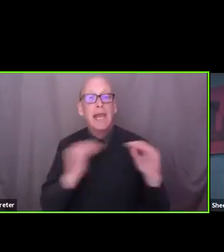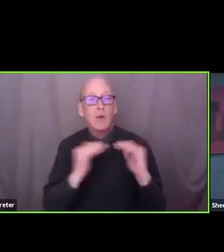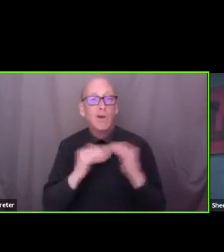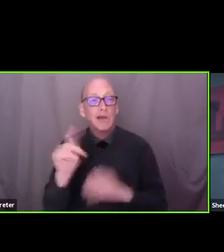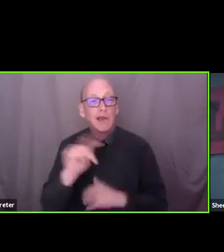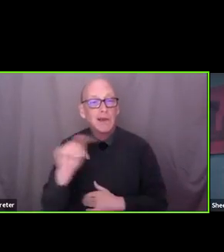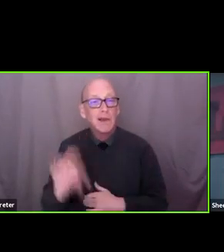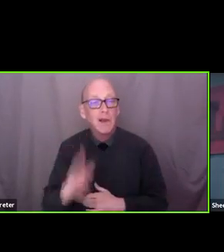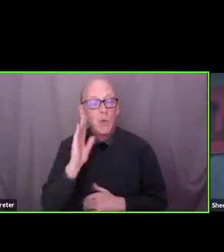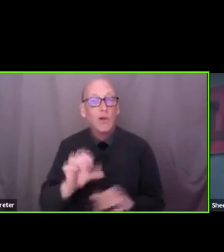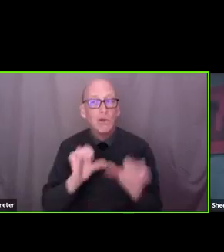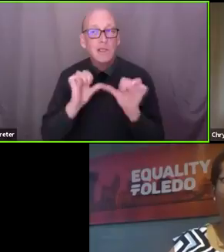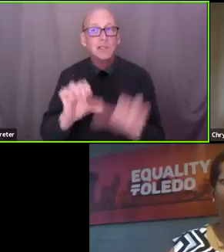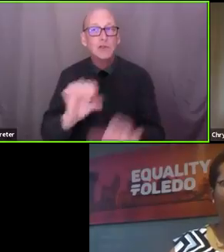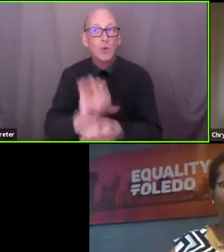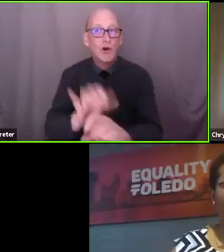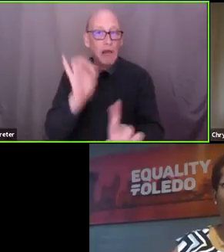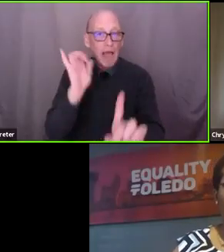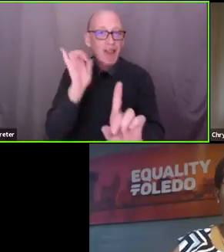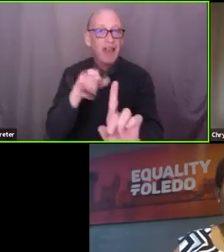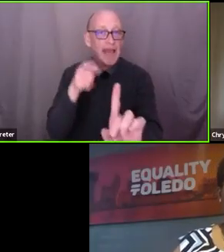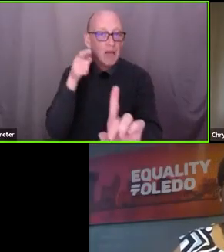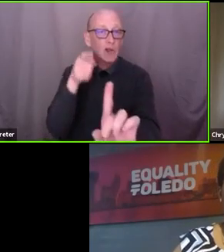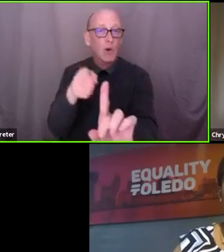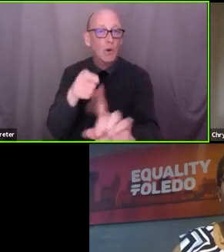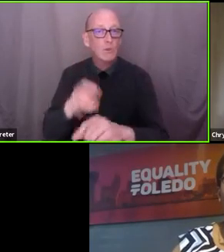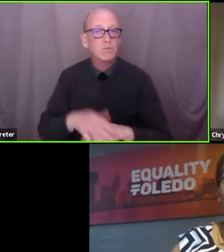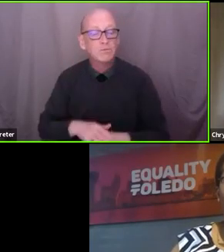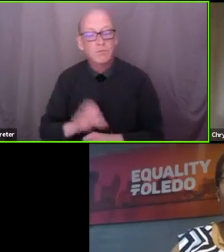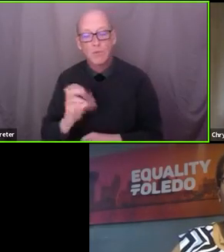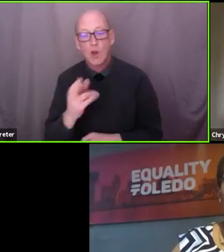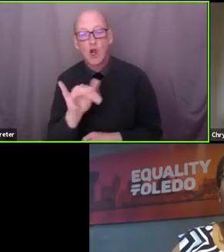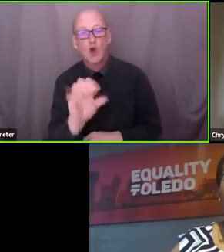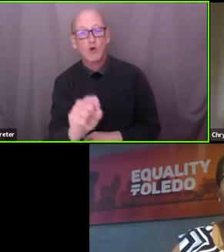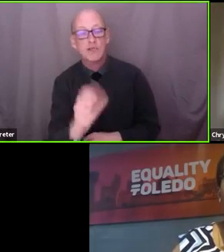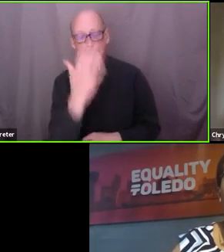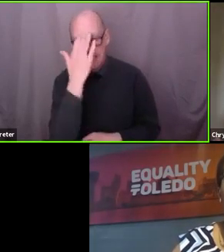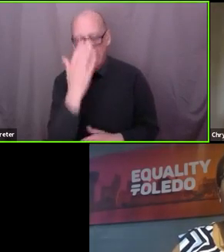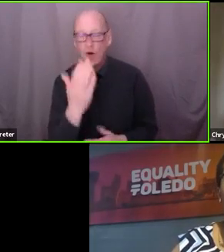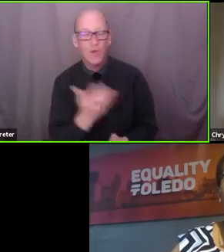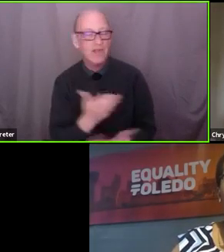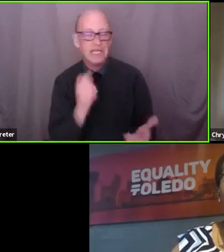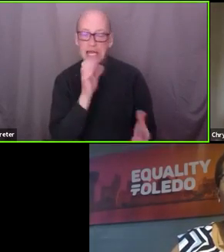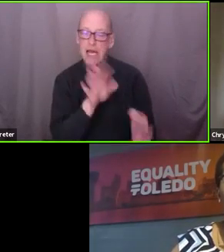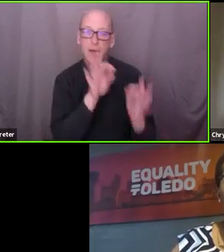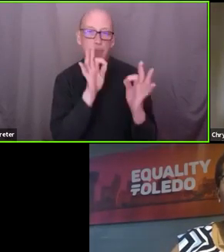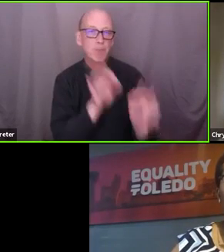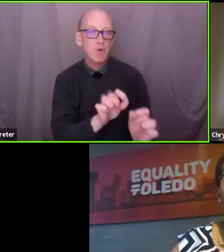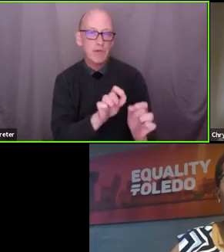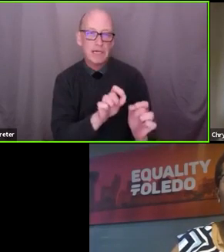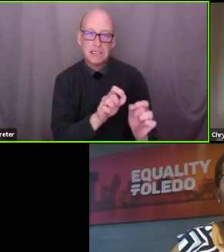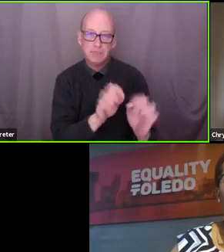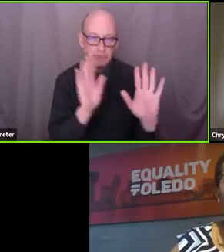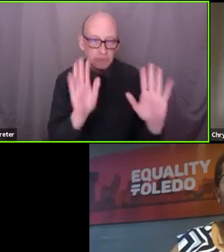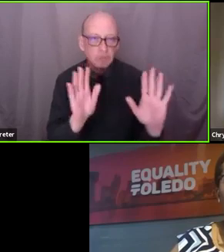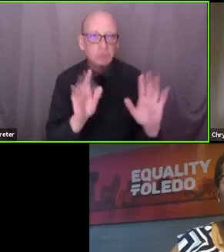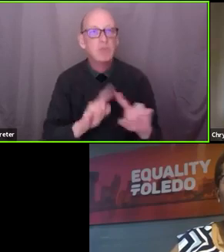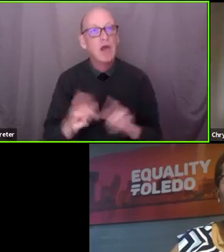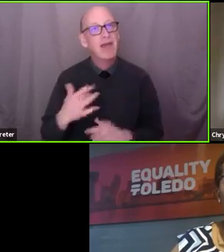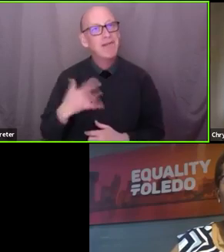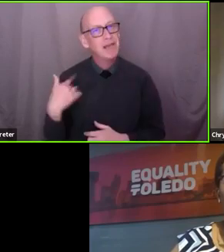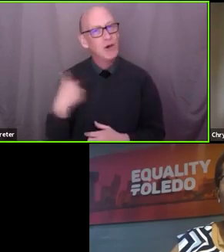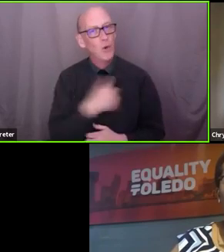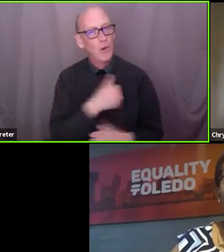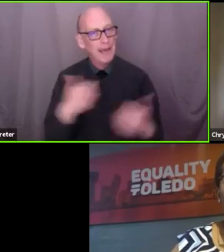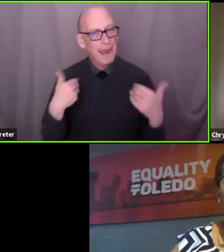keep working on. And I know that things aren't perfect, but I do feel like we do